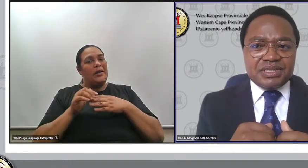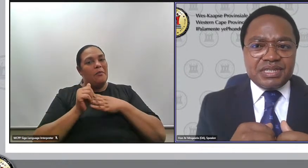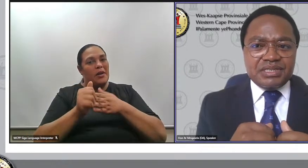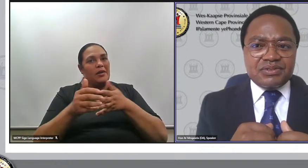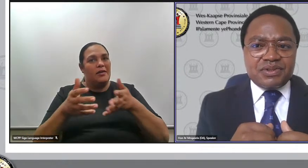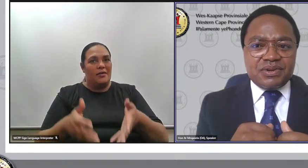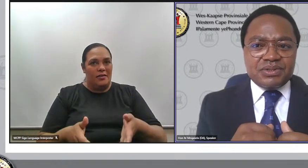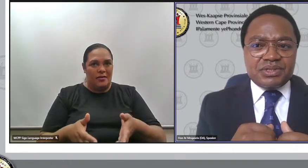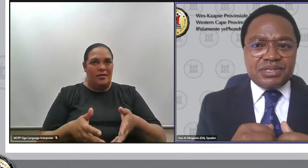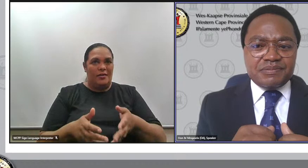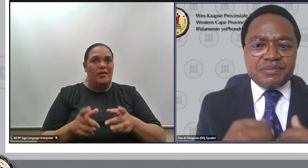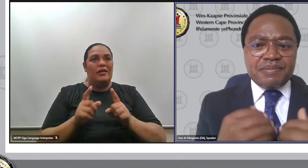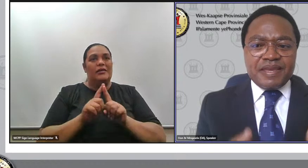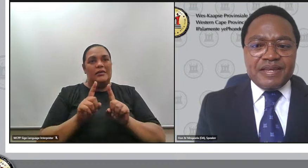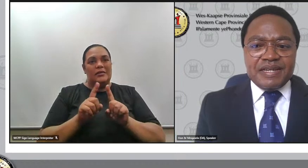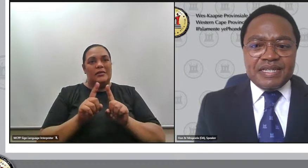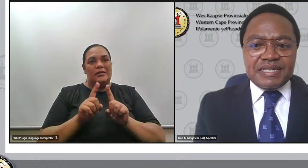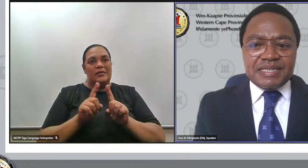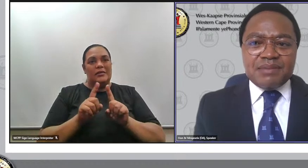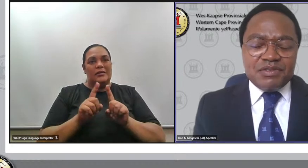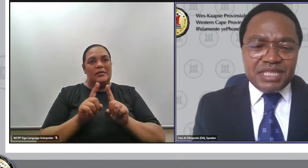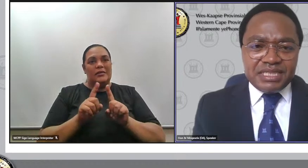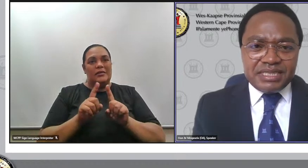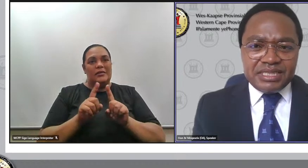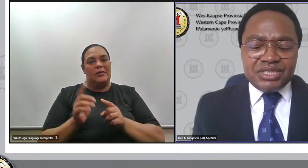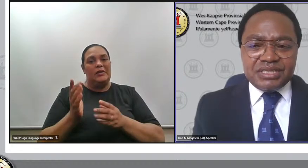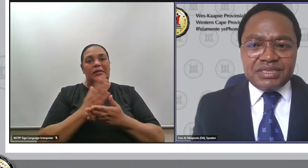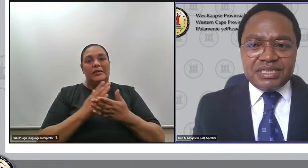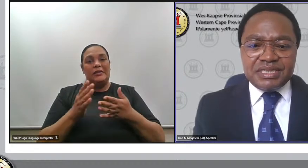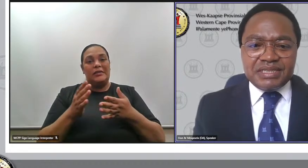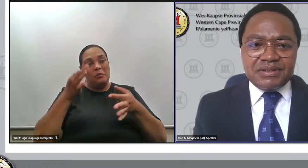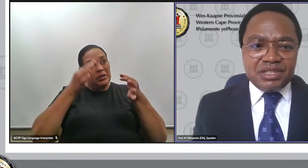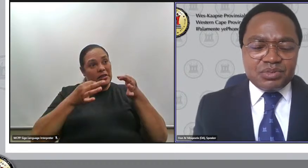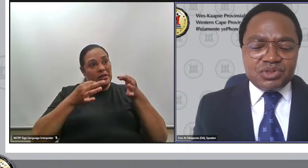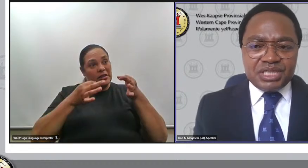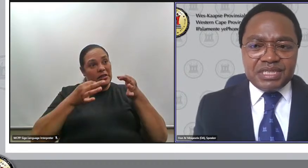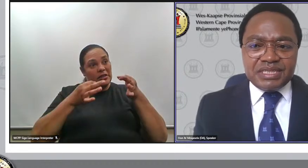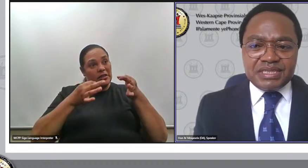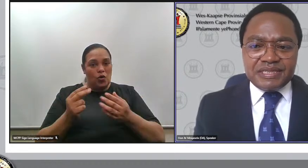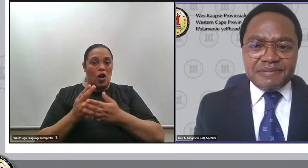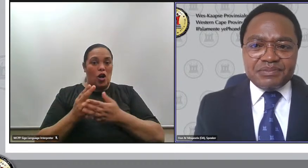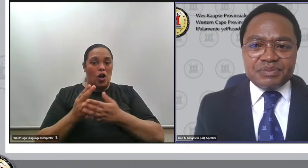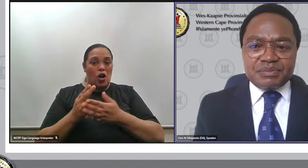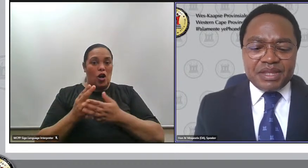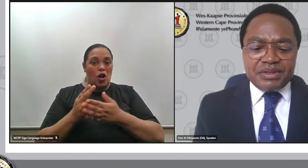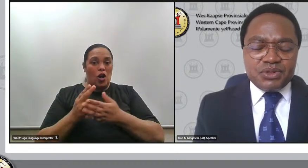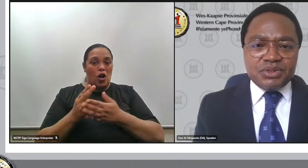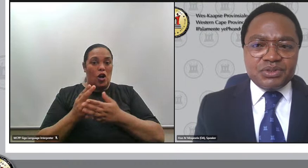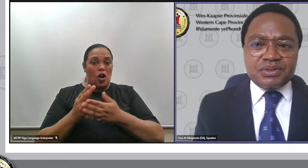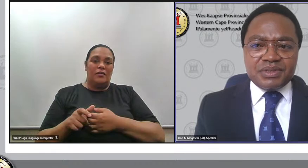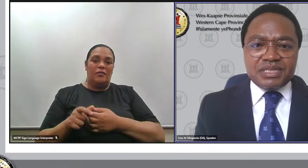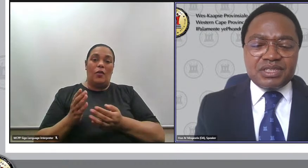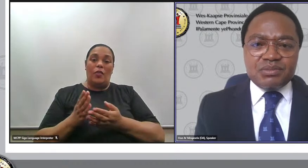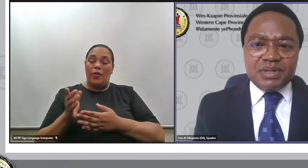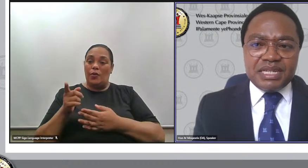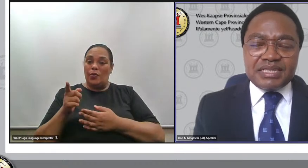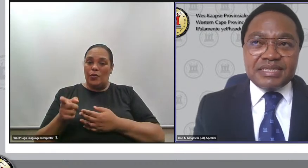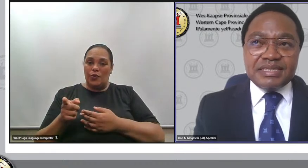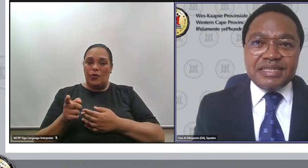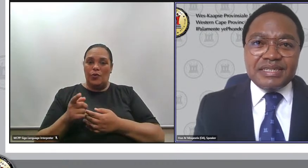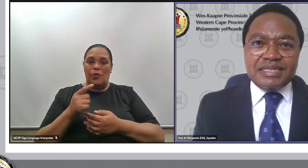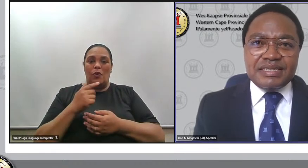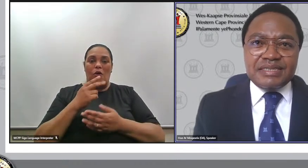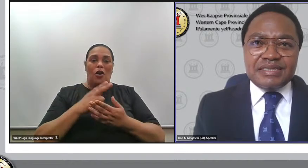institution. And of course, some of the decision, Honorable Chair, through you, Honorable